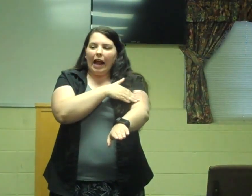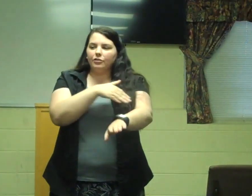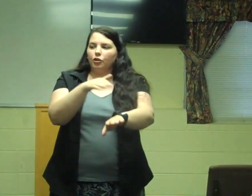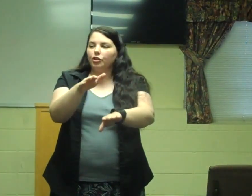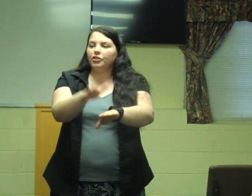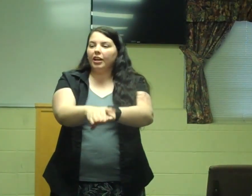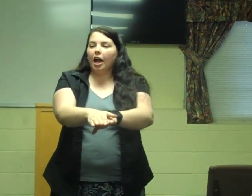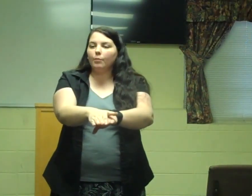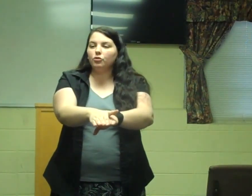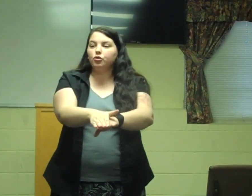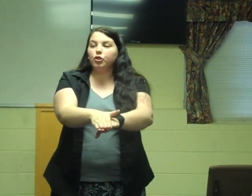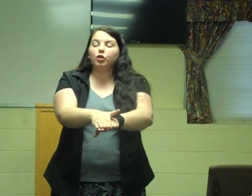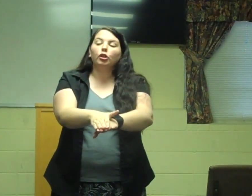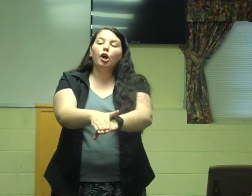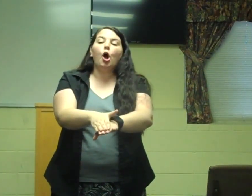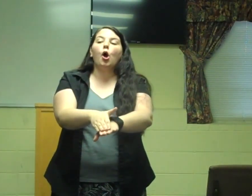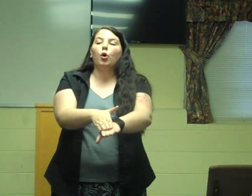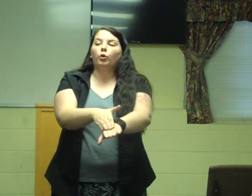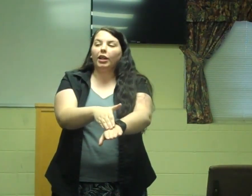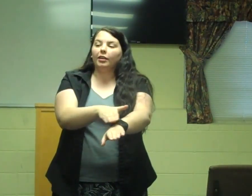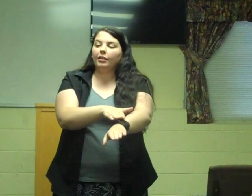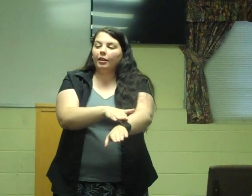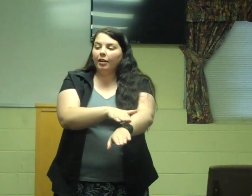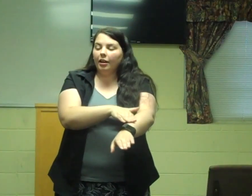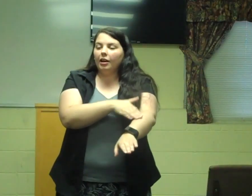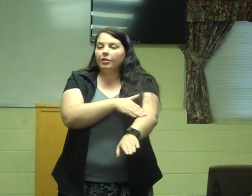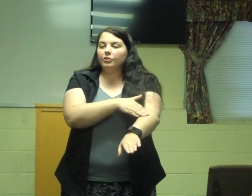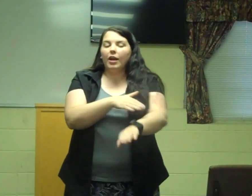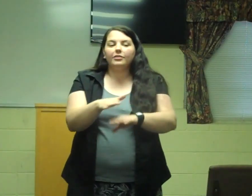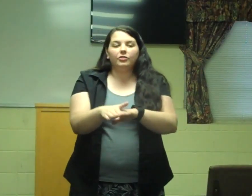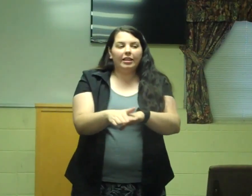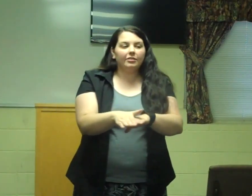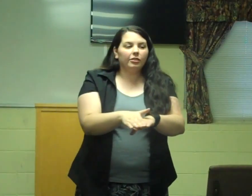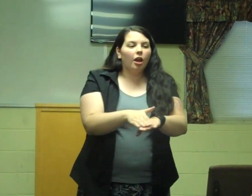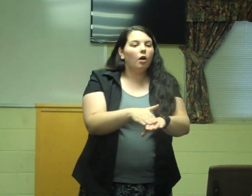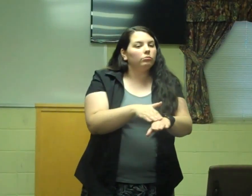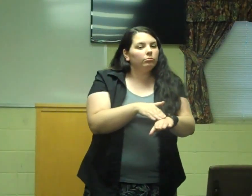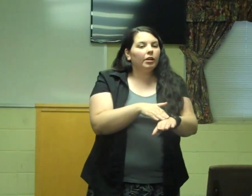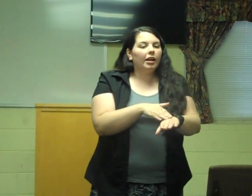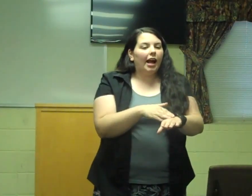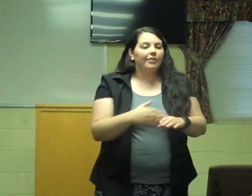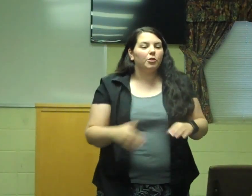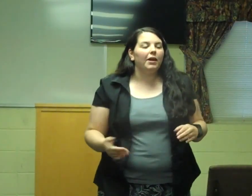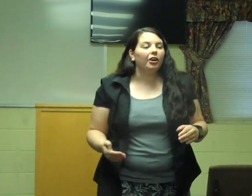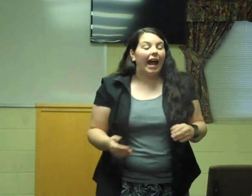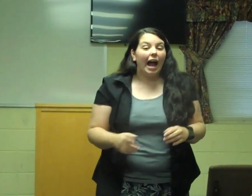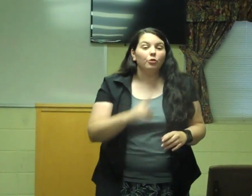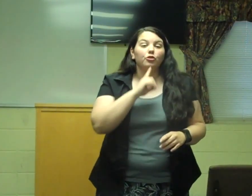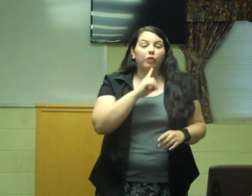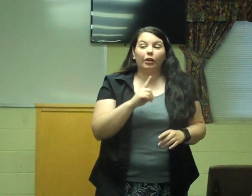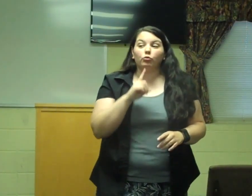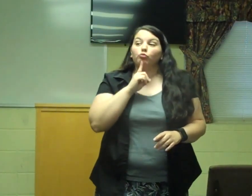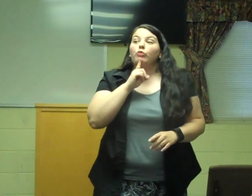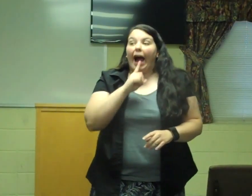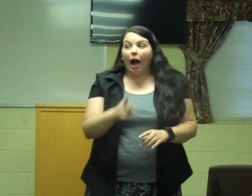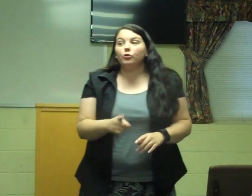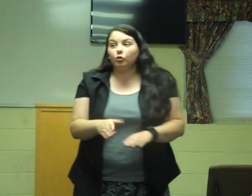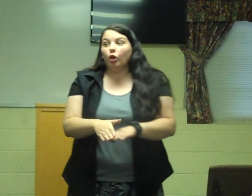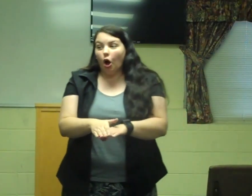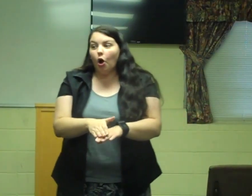And so you're just going to come slowly. So that's slow. And so depending on how slow